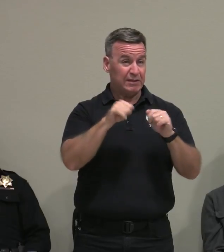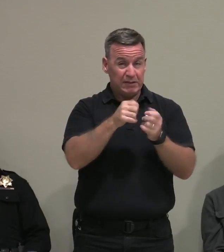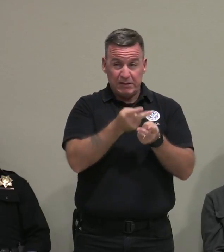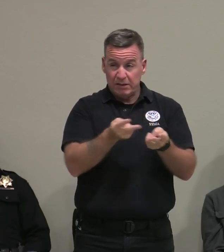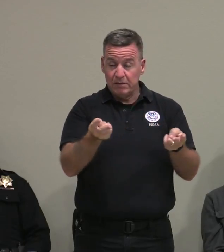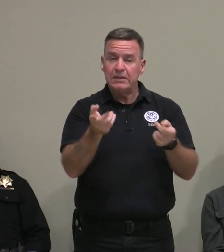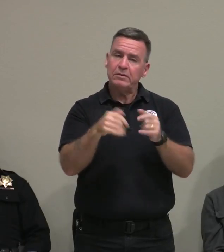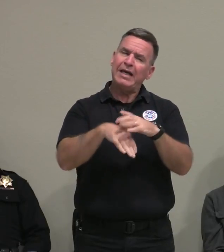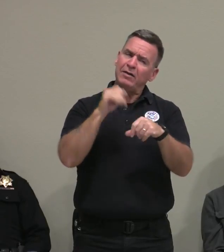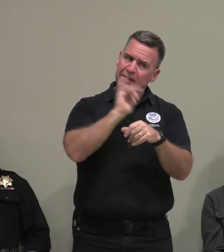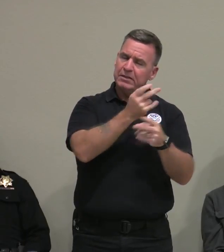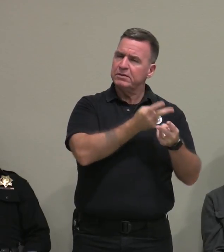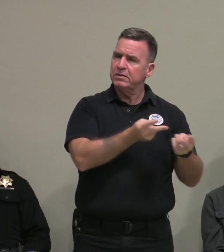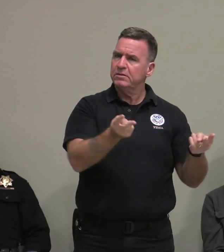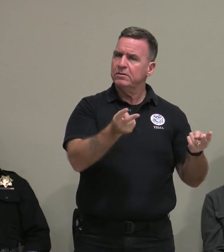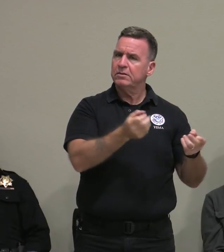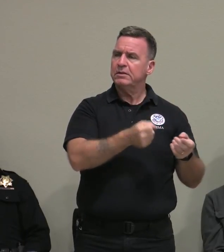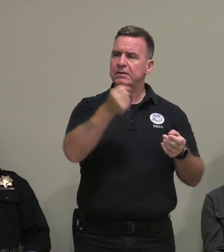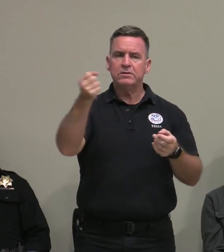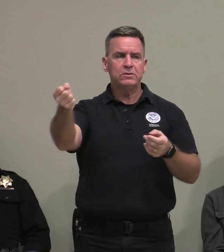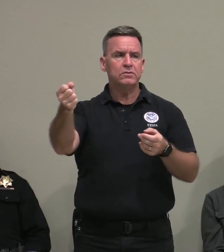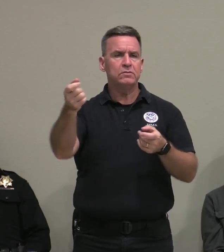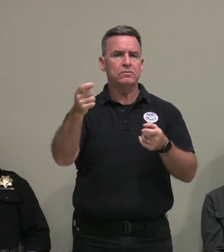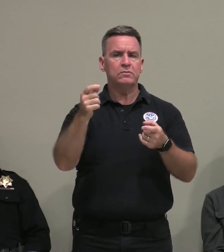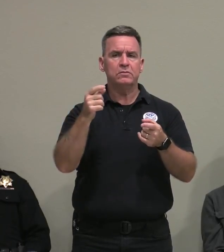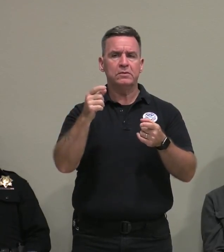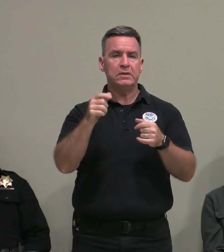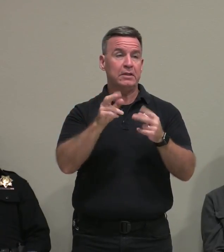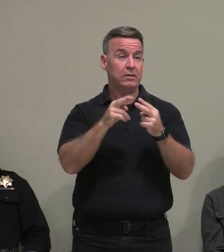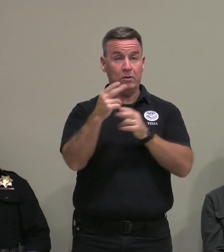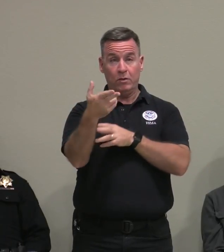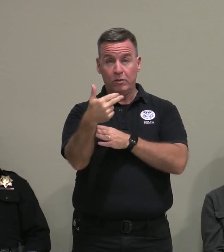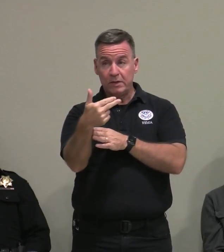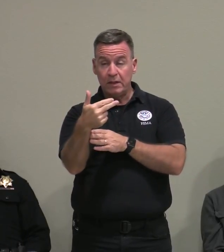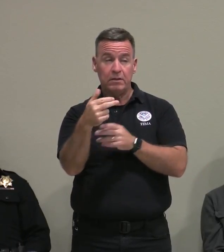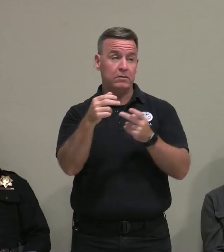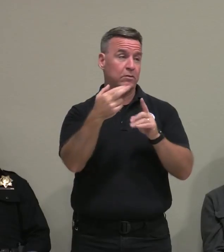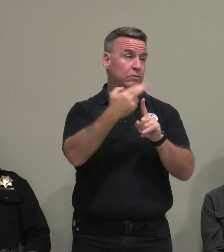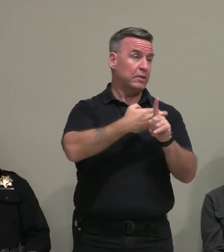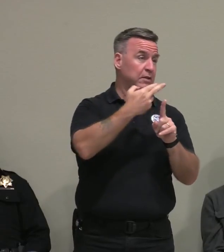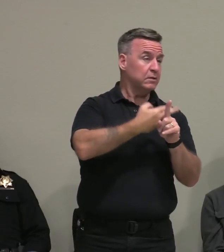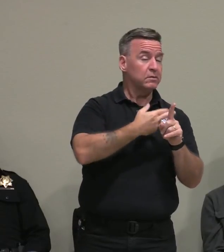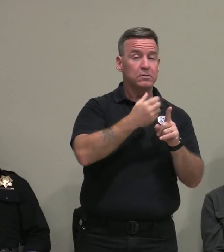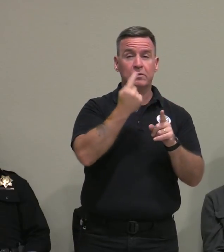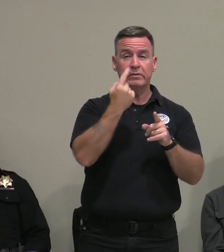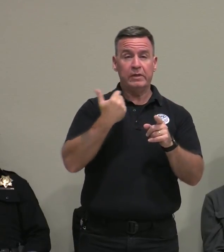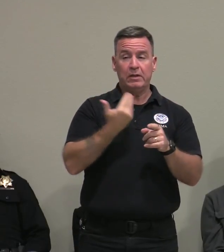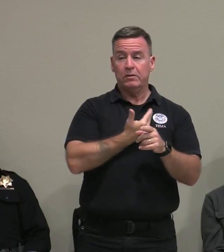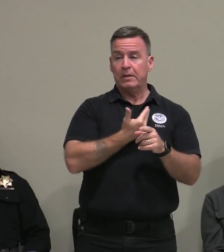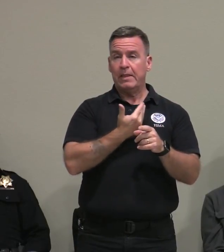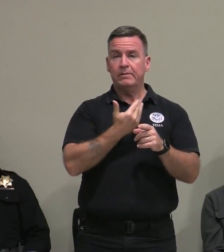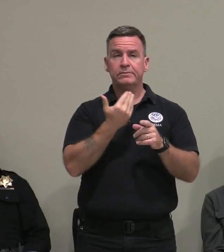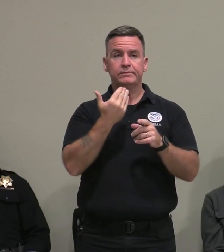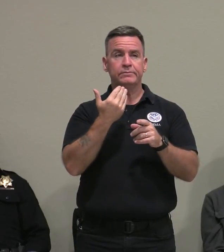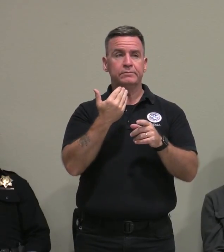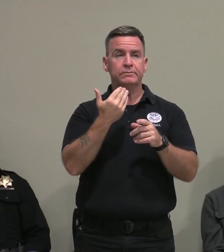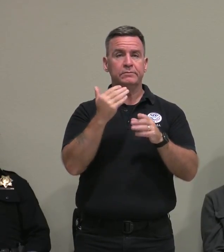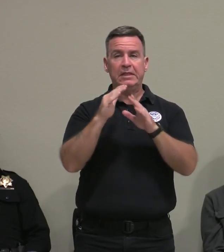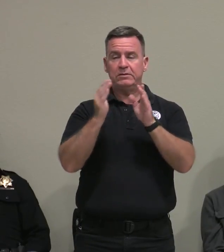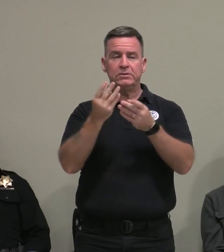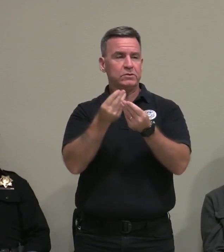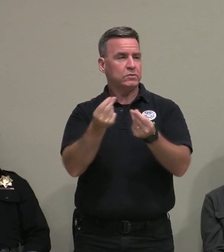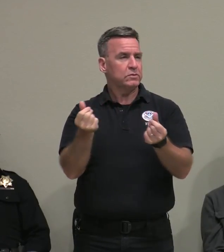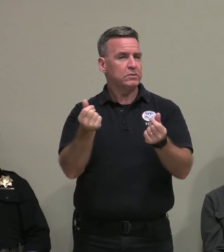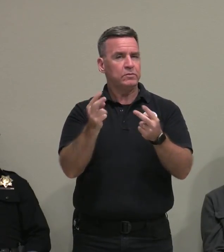shelter is to get you out of that shelter and into either a hotel, a rental or one of our housing